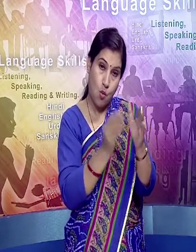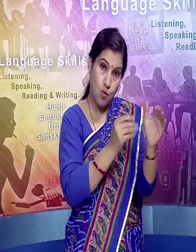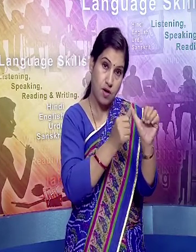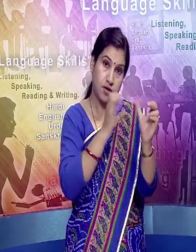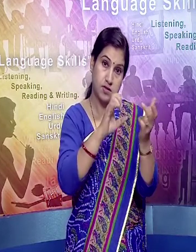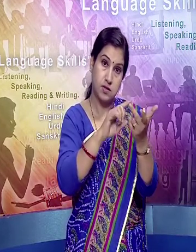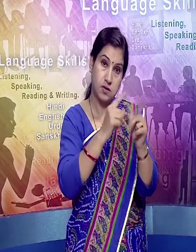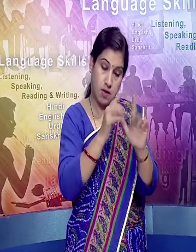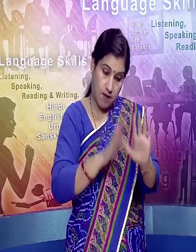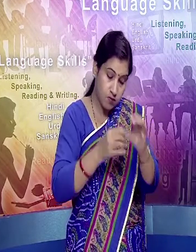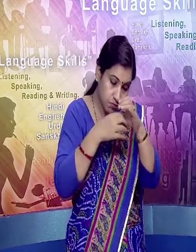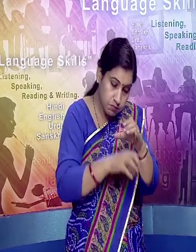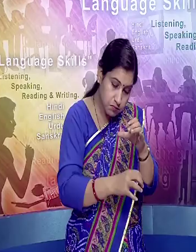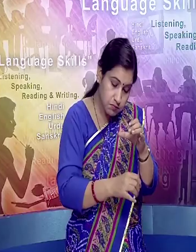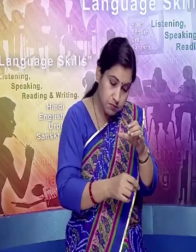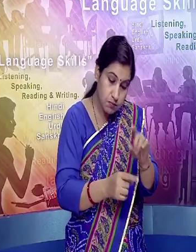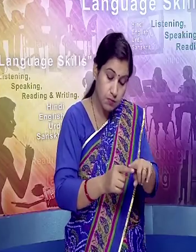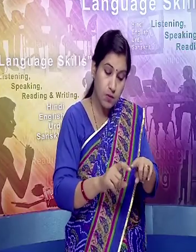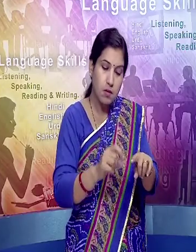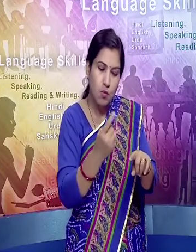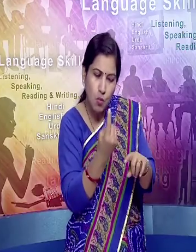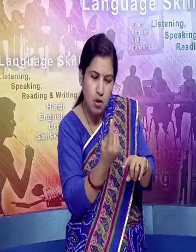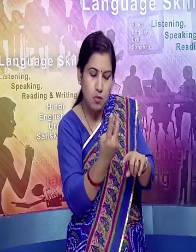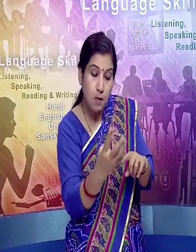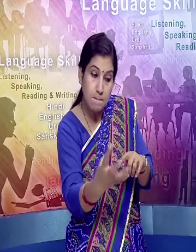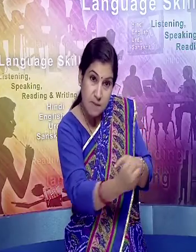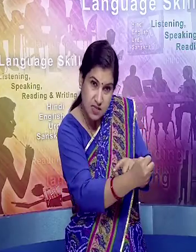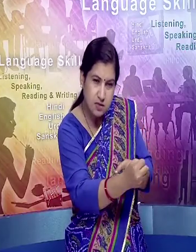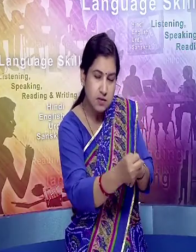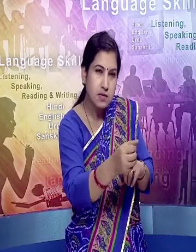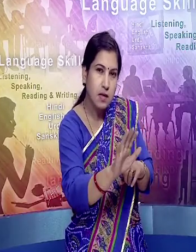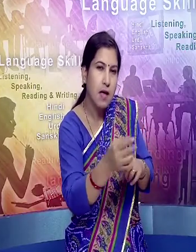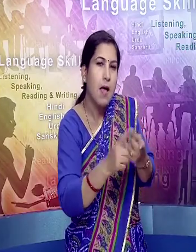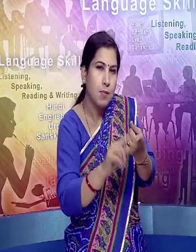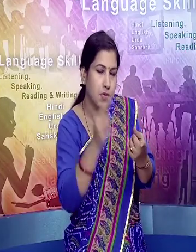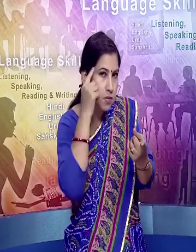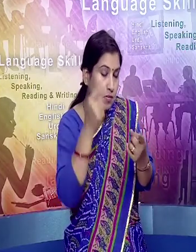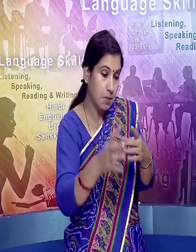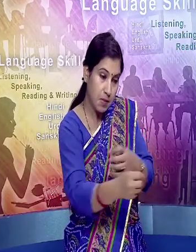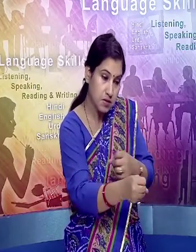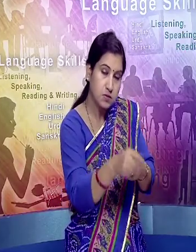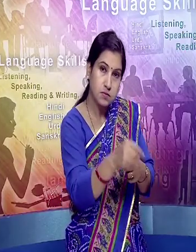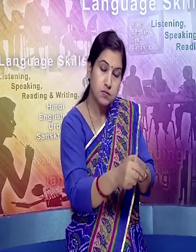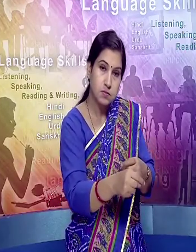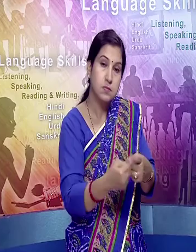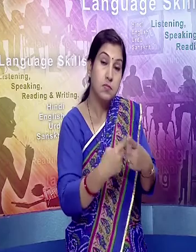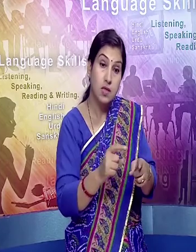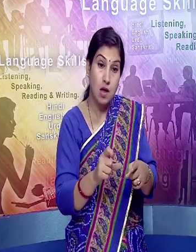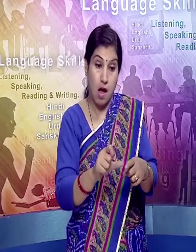but missing is one or more types of essential amino acids. But another plant